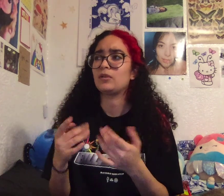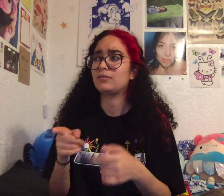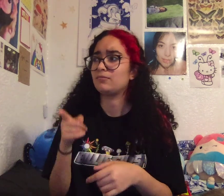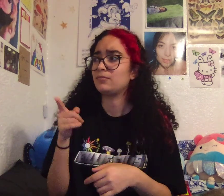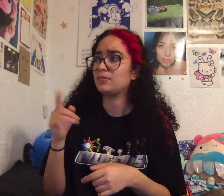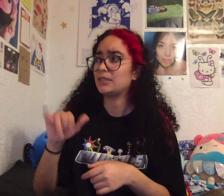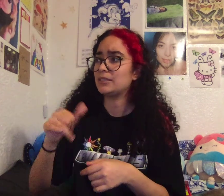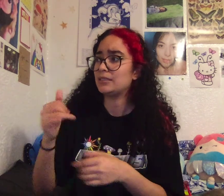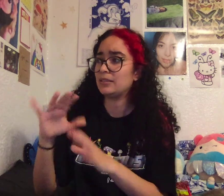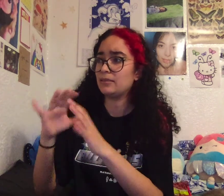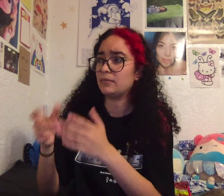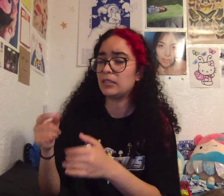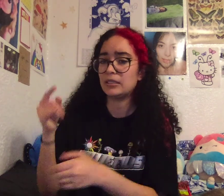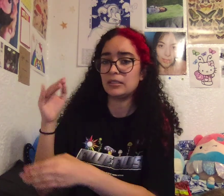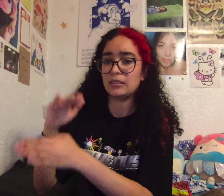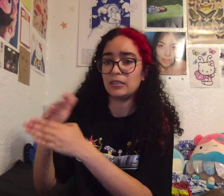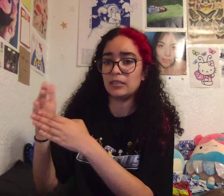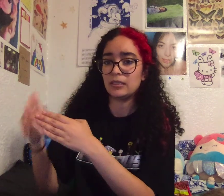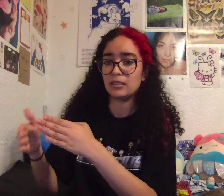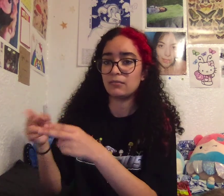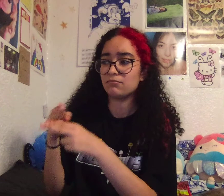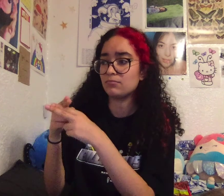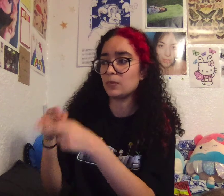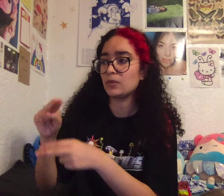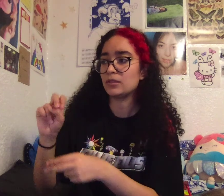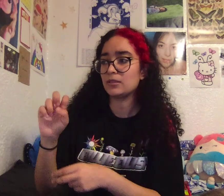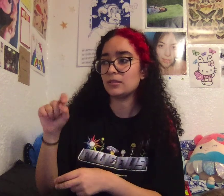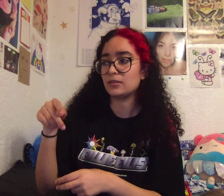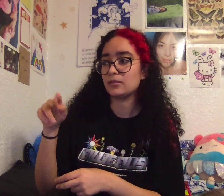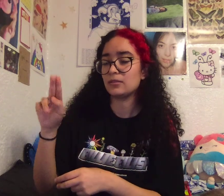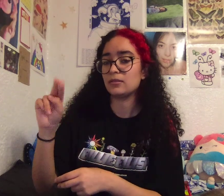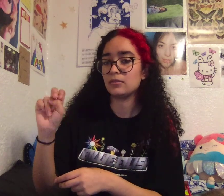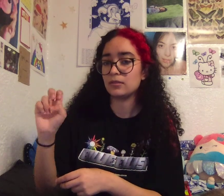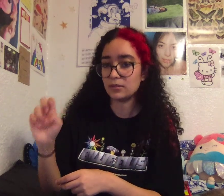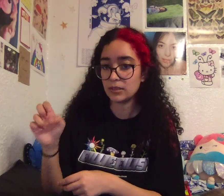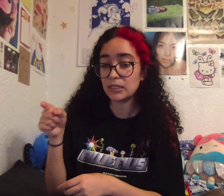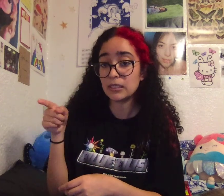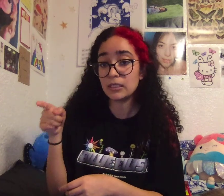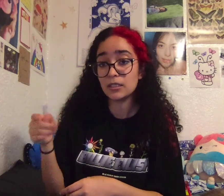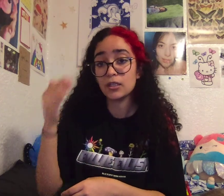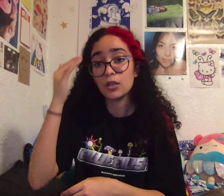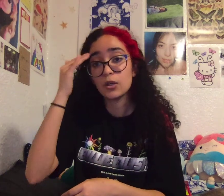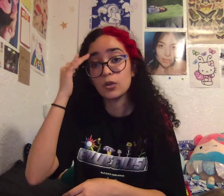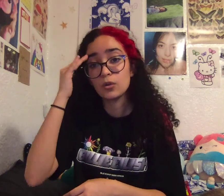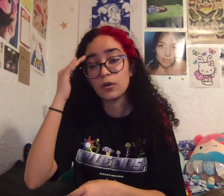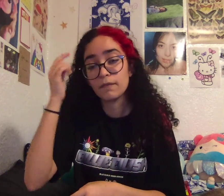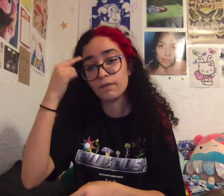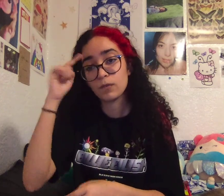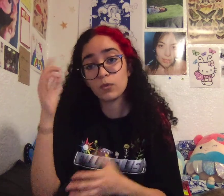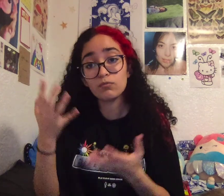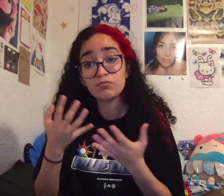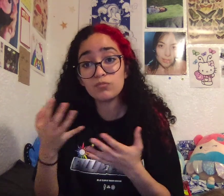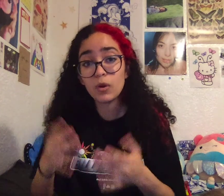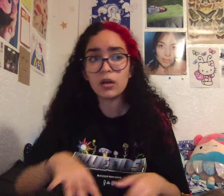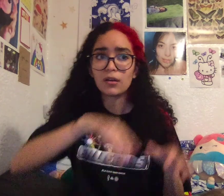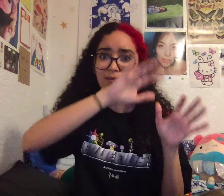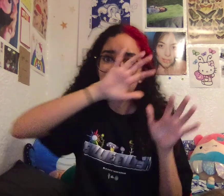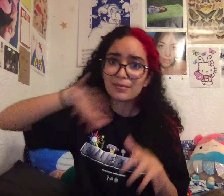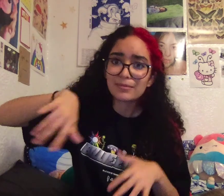end. Let's call it Neptune. Neptune is known for its storms, the worst storms in the